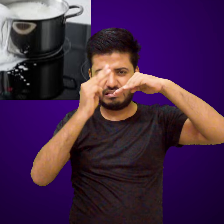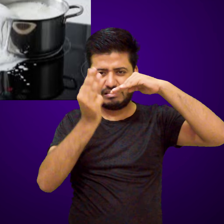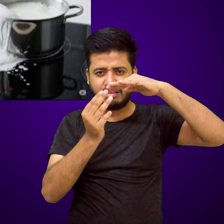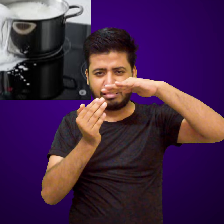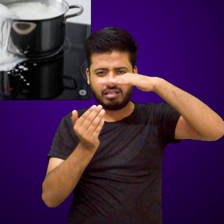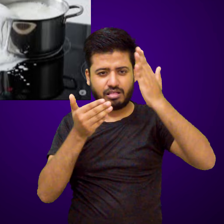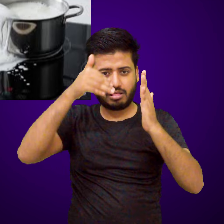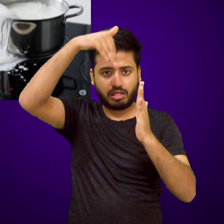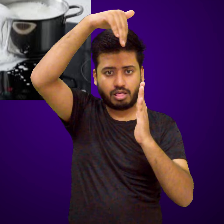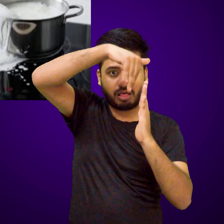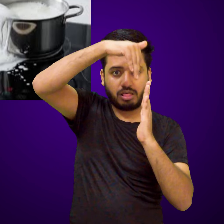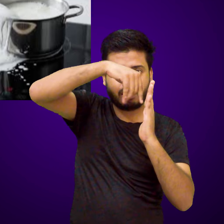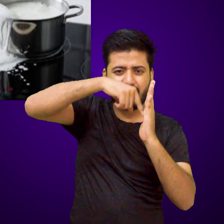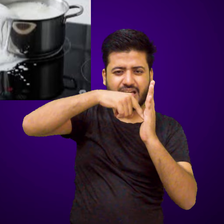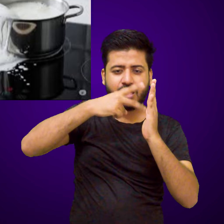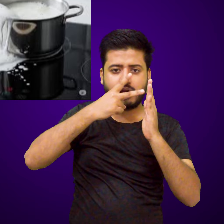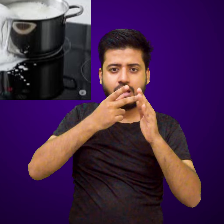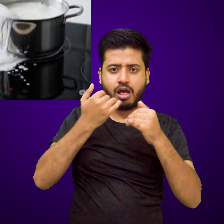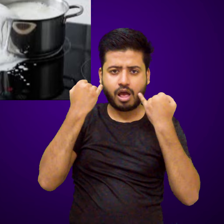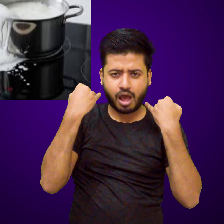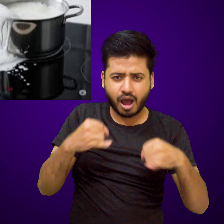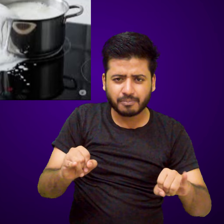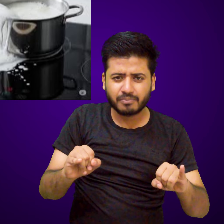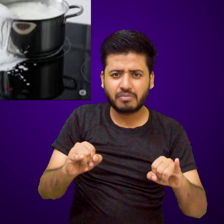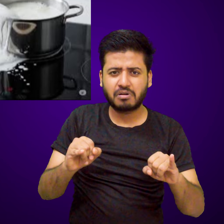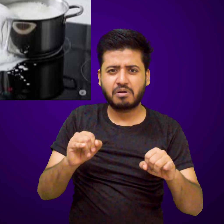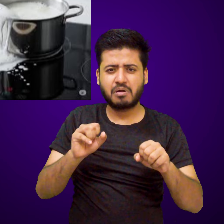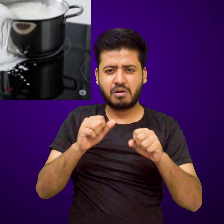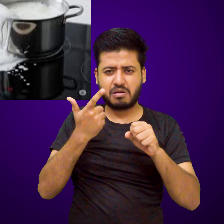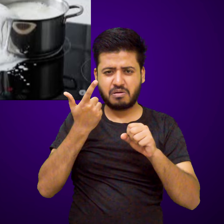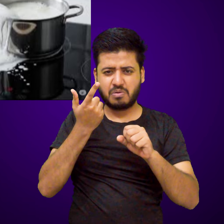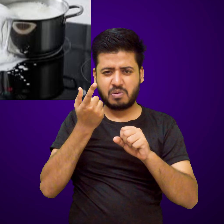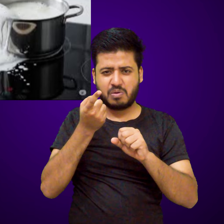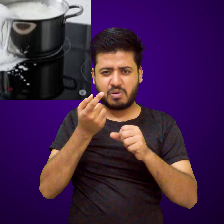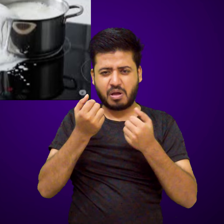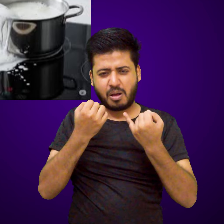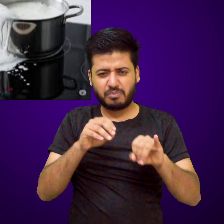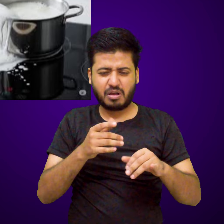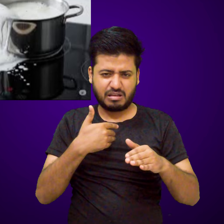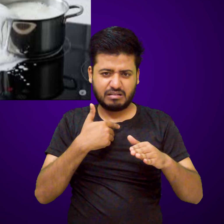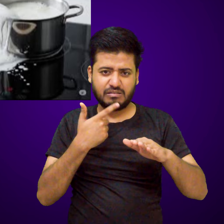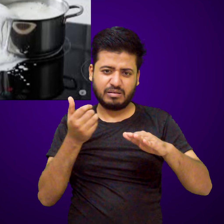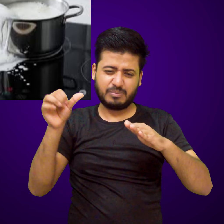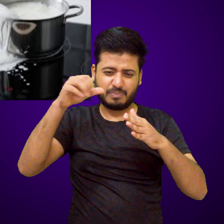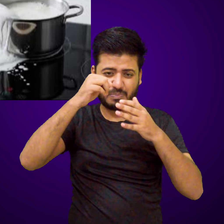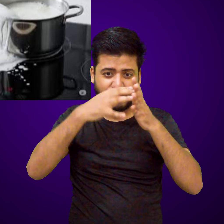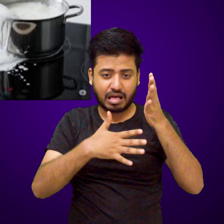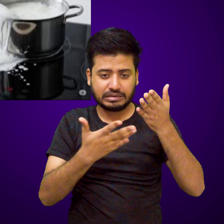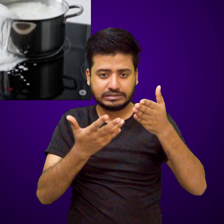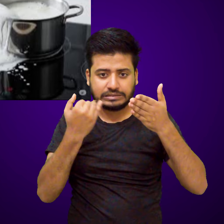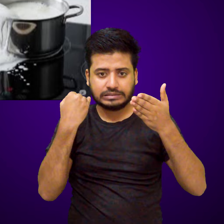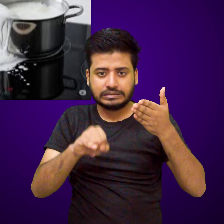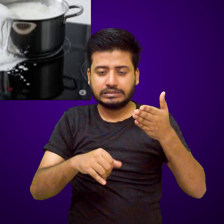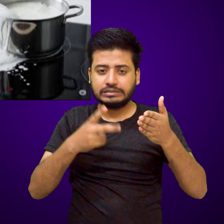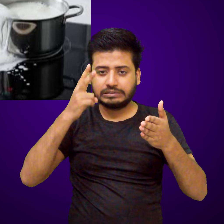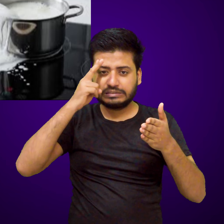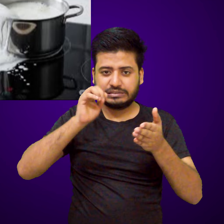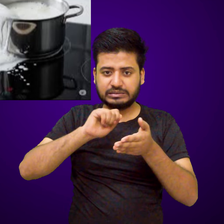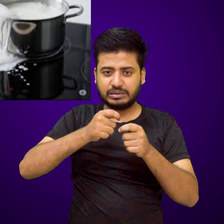magnetic base. Using undersized or oversized pans can damage the appliance and lead to uneven cooking. Check power